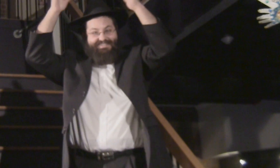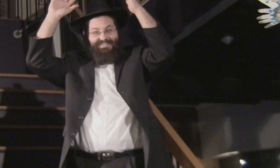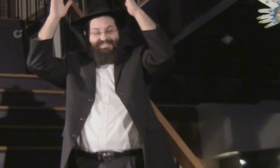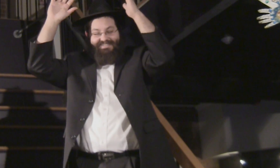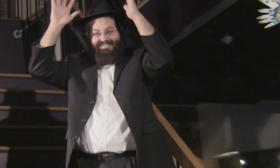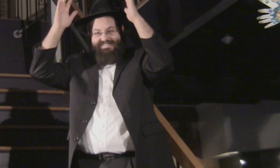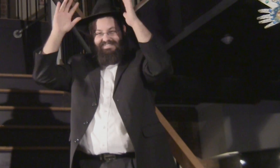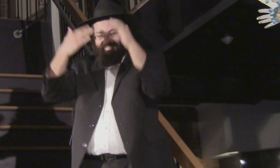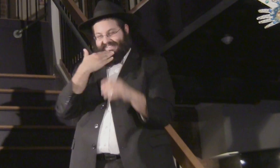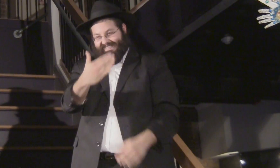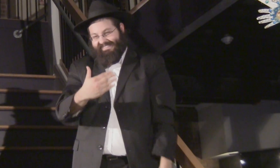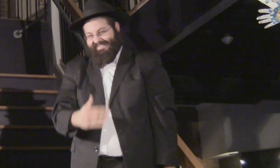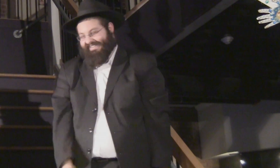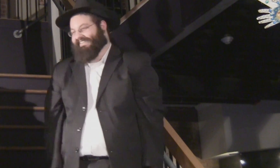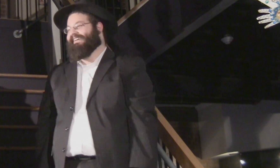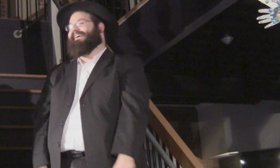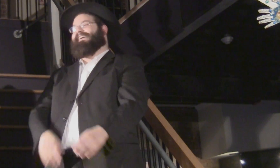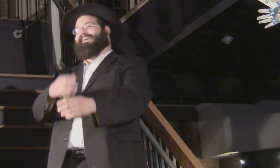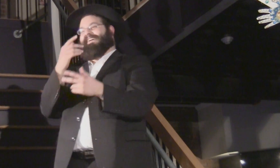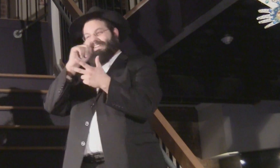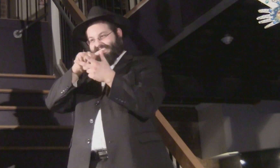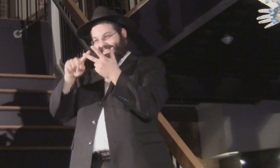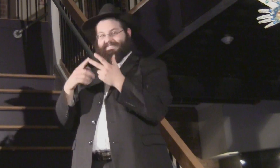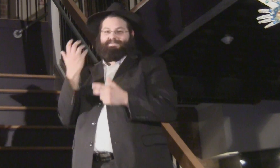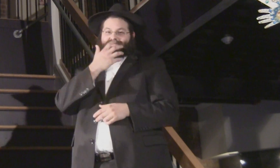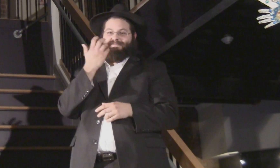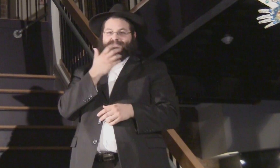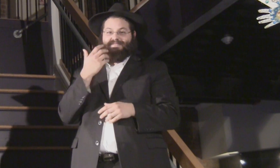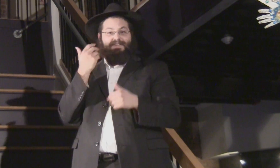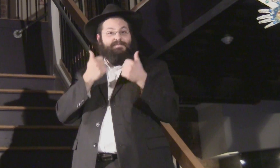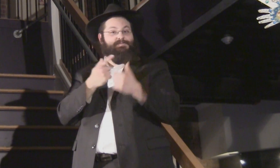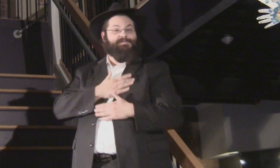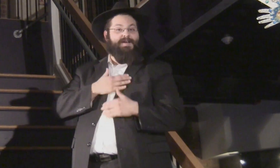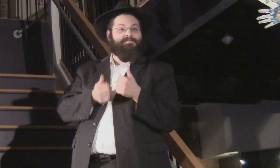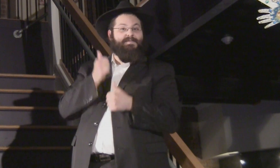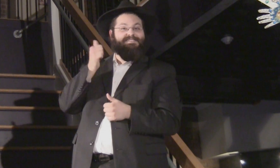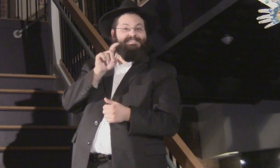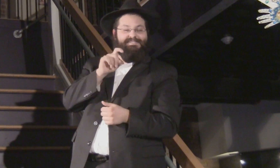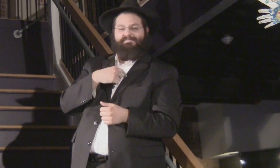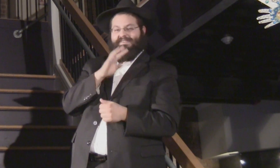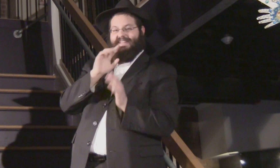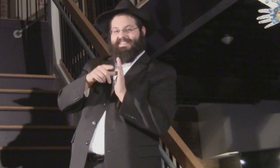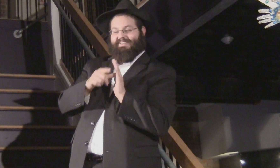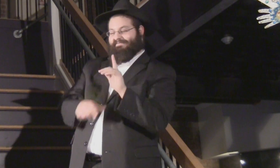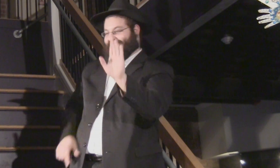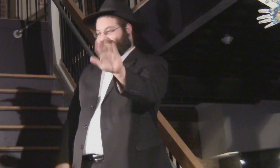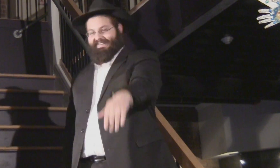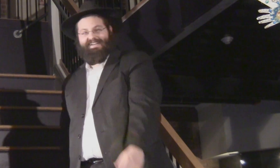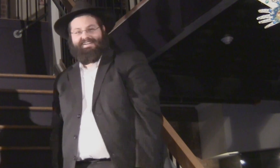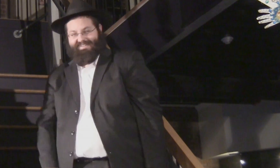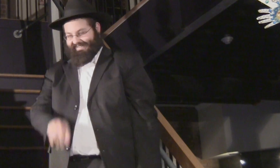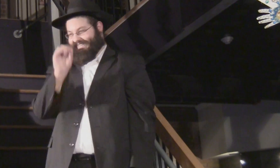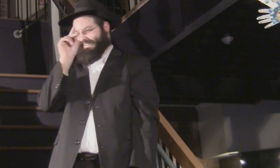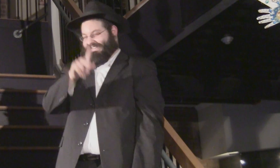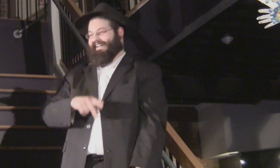all, so thank you so much. Yes? Wow, all 3 events. Which one did you enjoy the most? No, don't